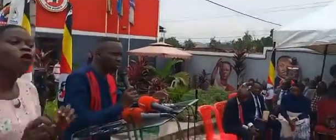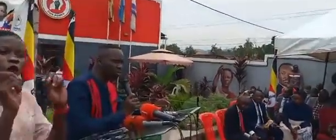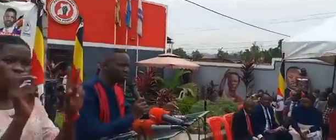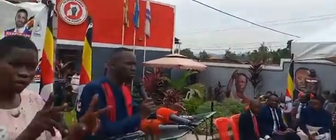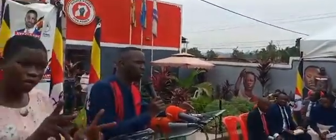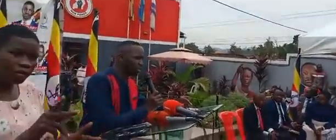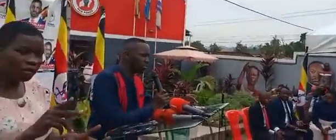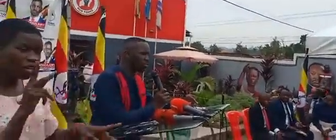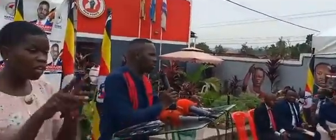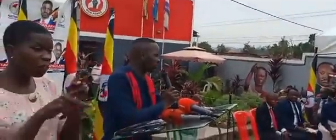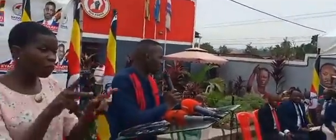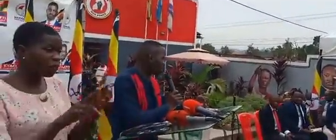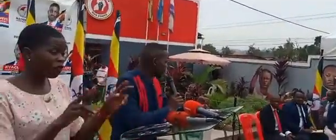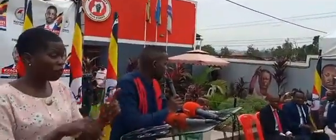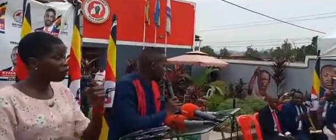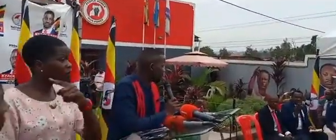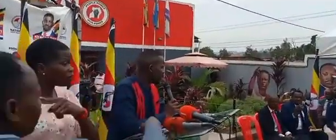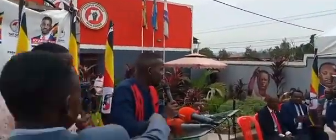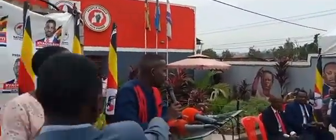Okay,